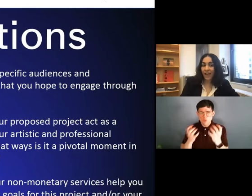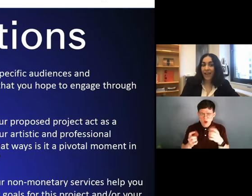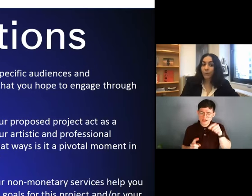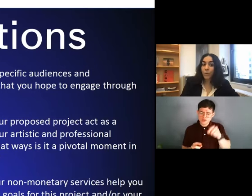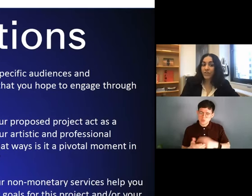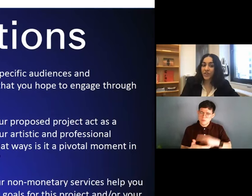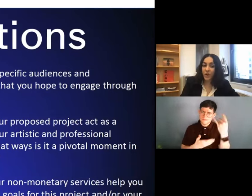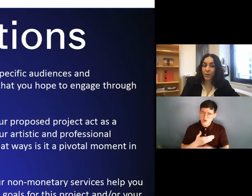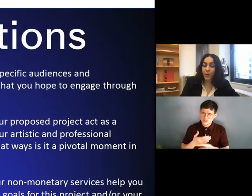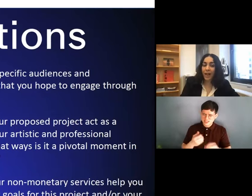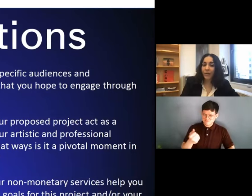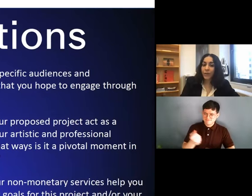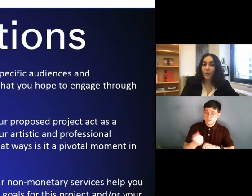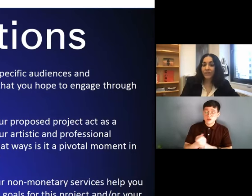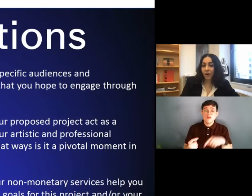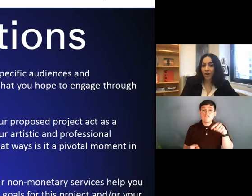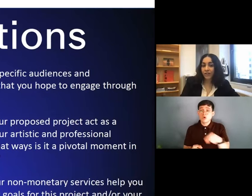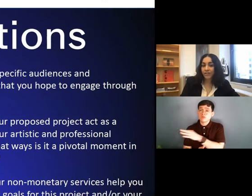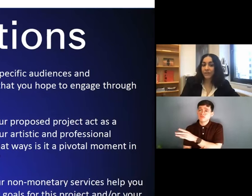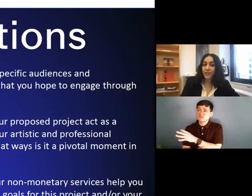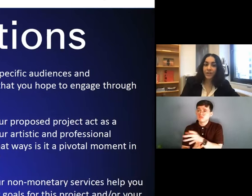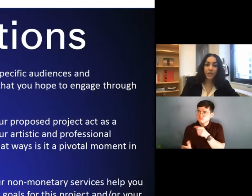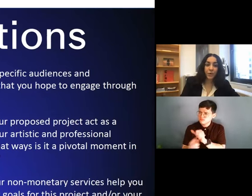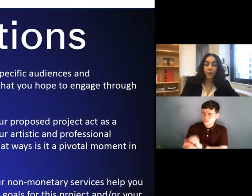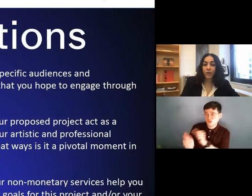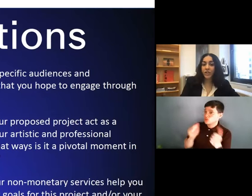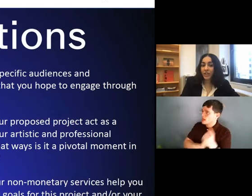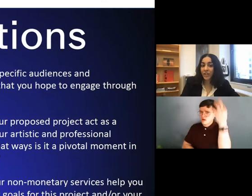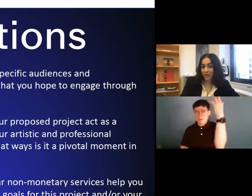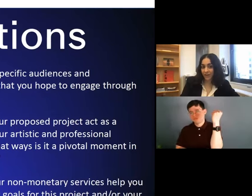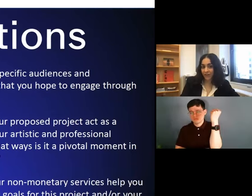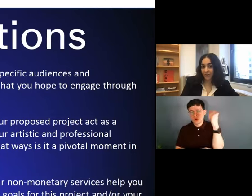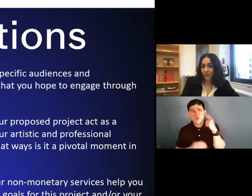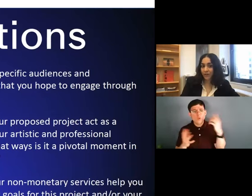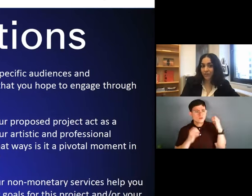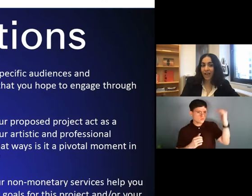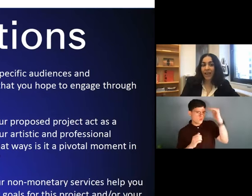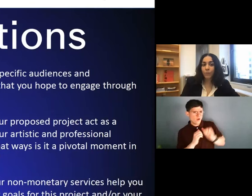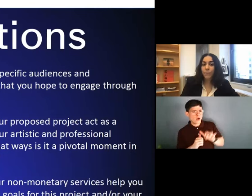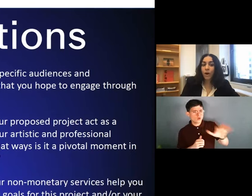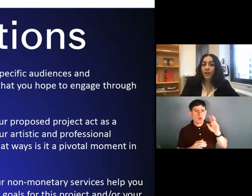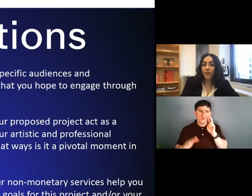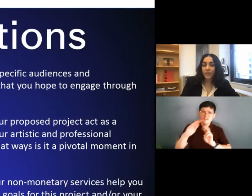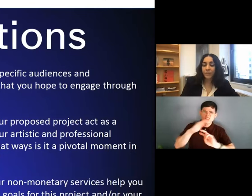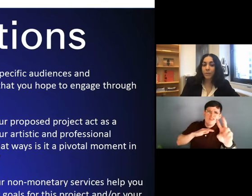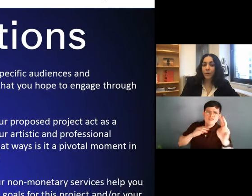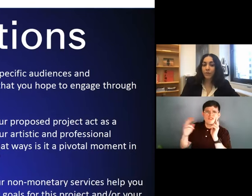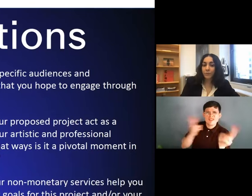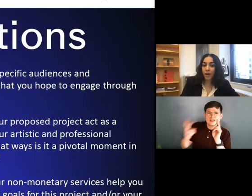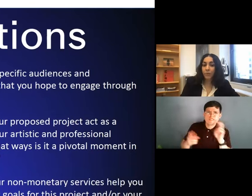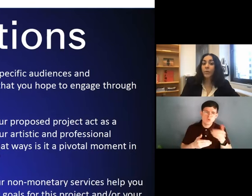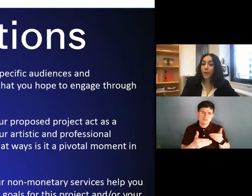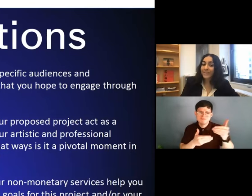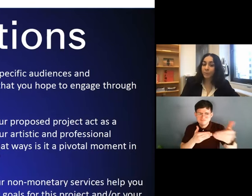moments, and we want to know how you as an artist envision your work changing in the next few years, and